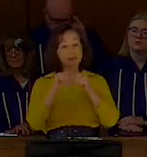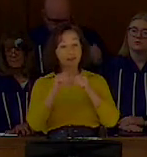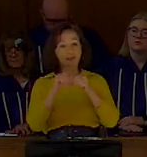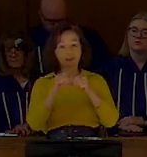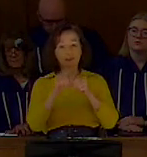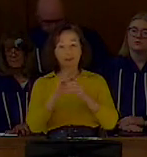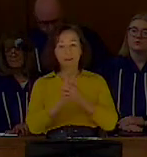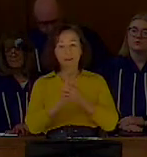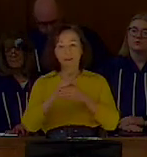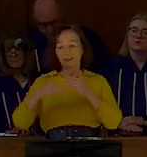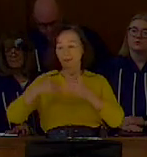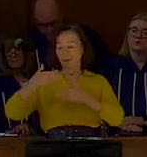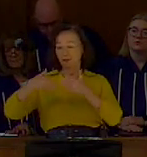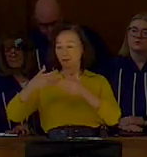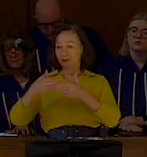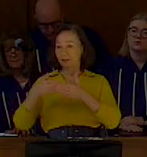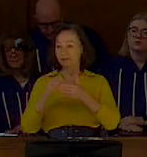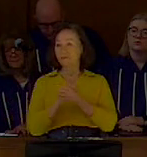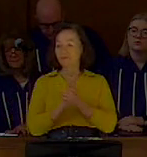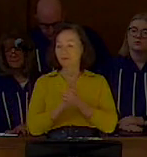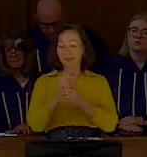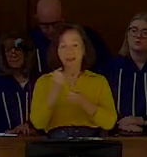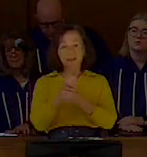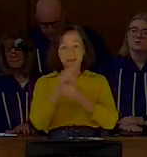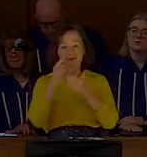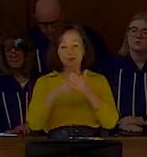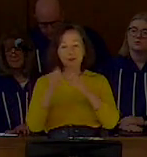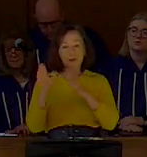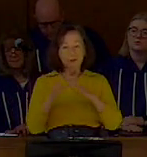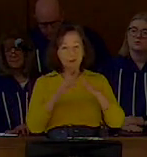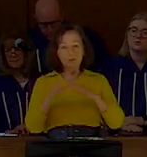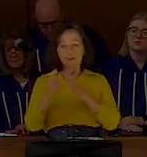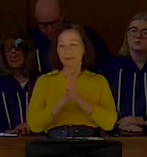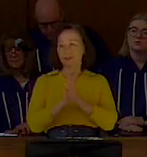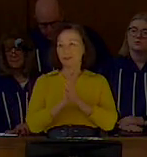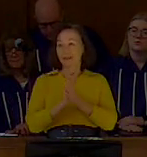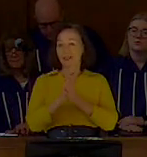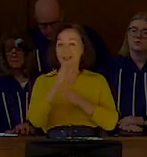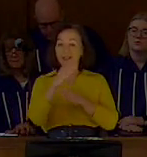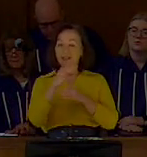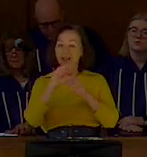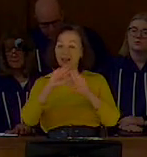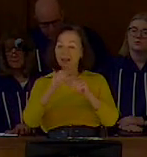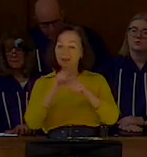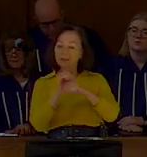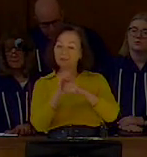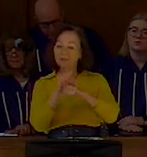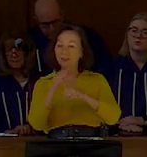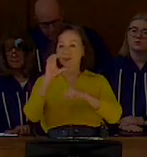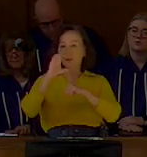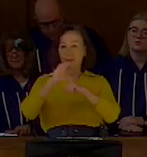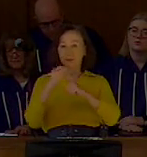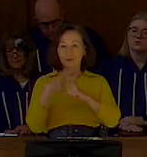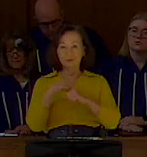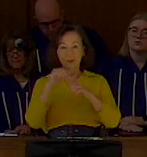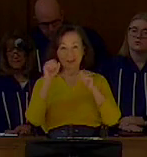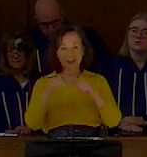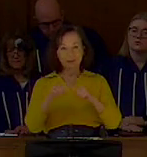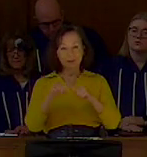being as generous could be. I love what you're doing, and I love how it's affecting the church as well. We're able to do, as you